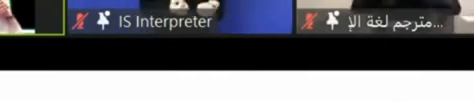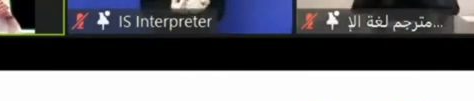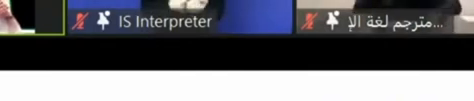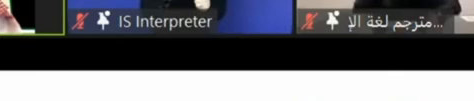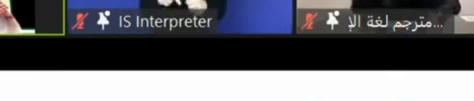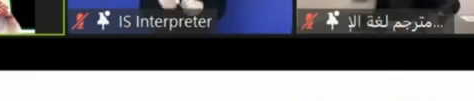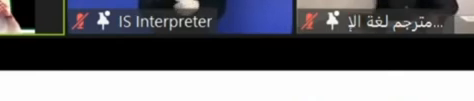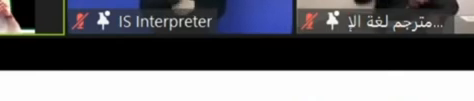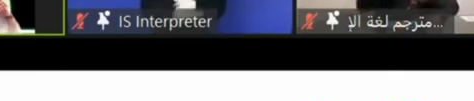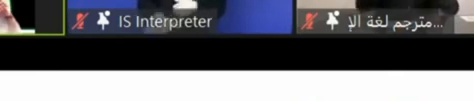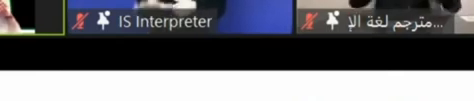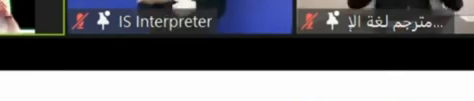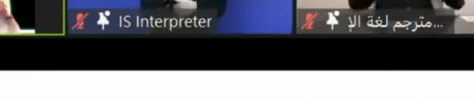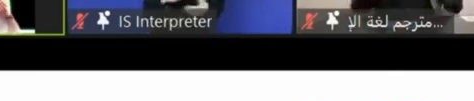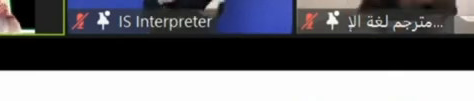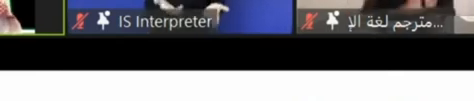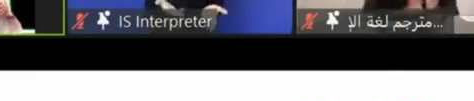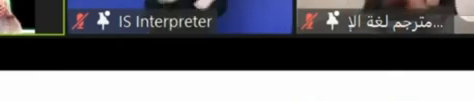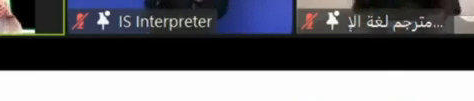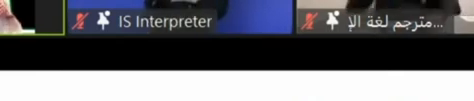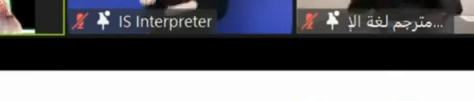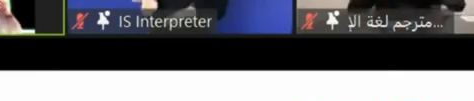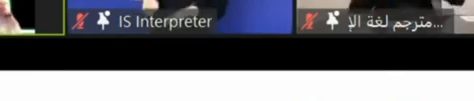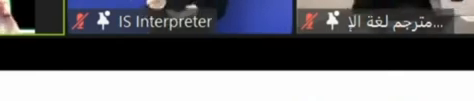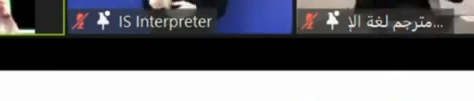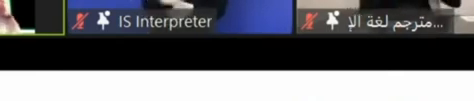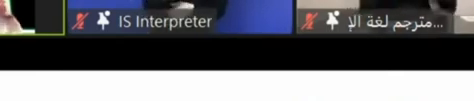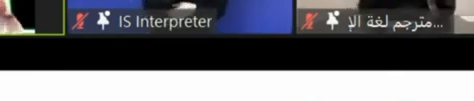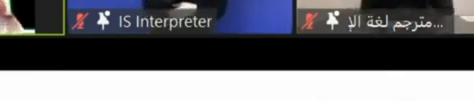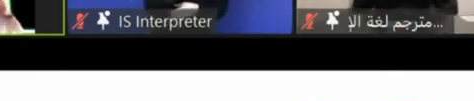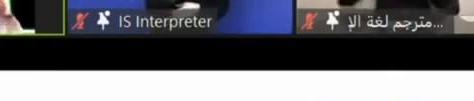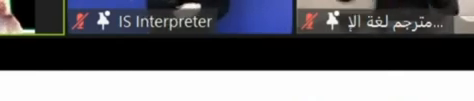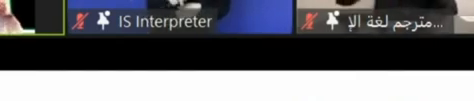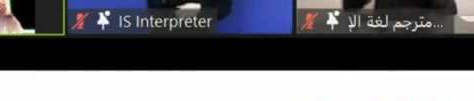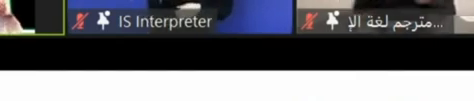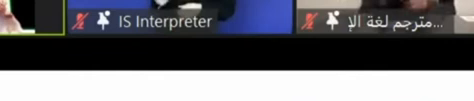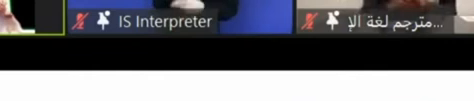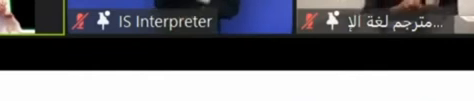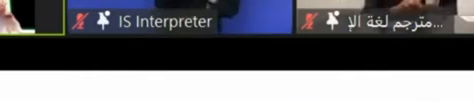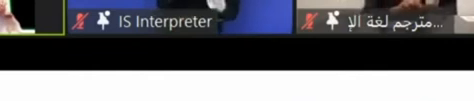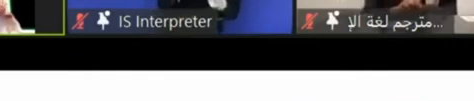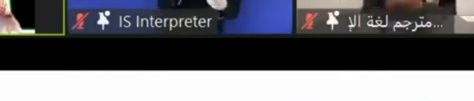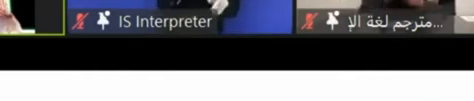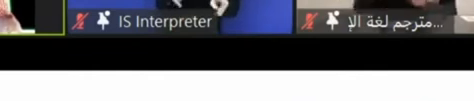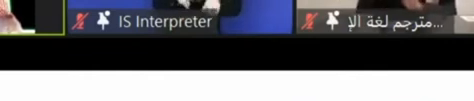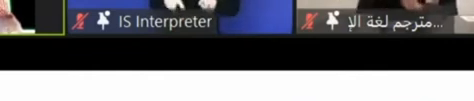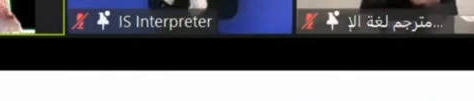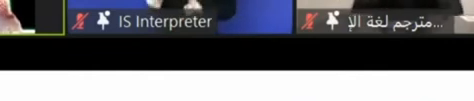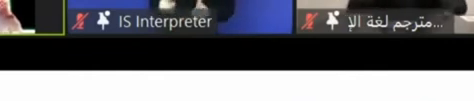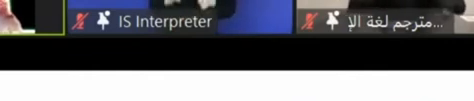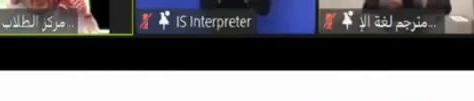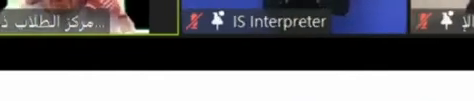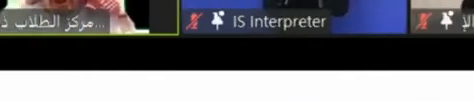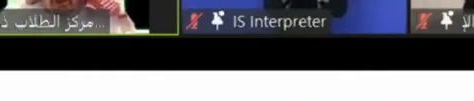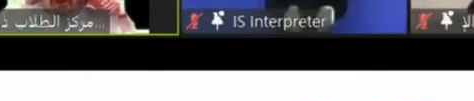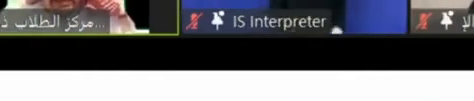Let us watch this short film about innovation at King Abdulaziz University.